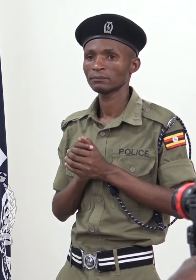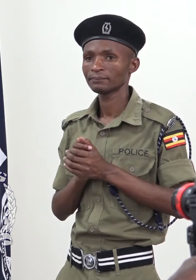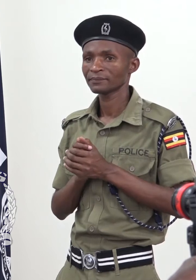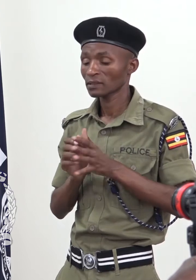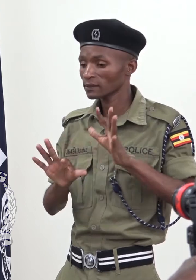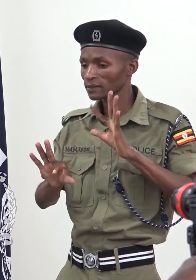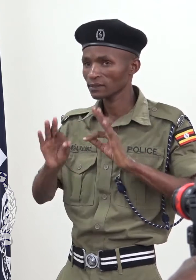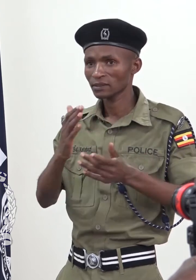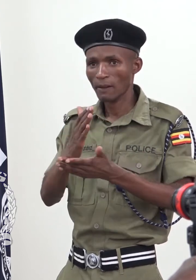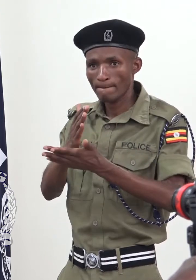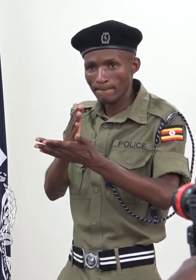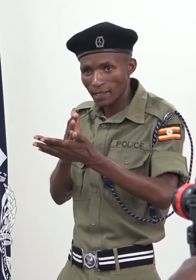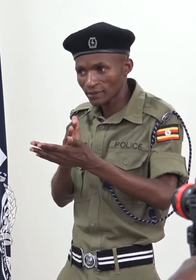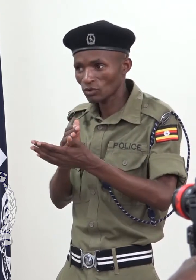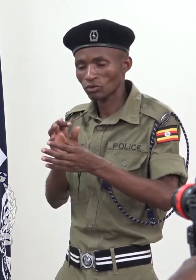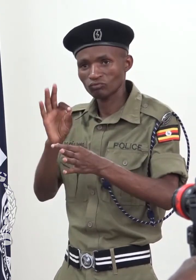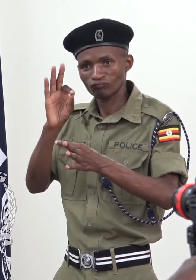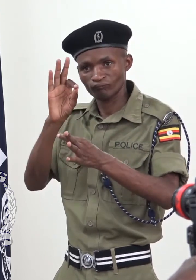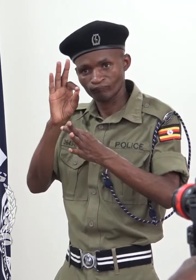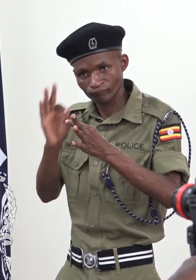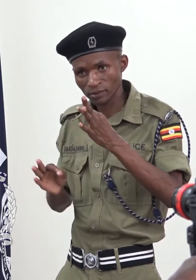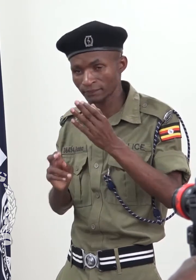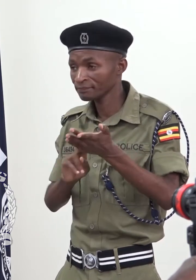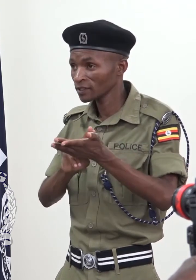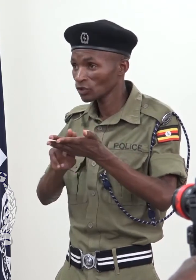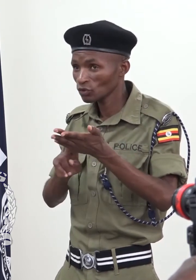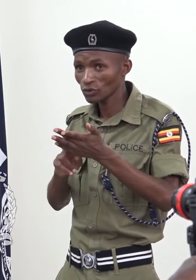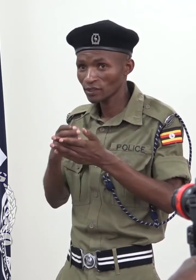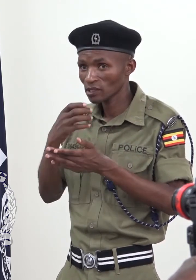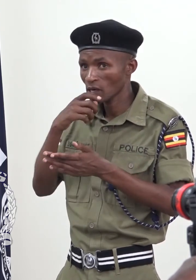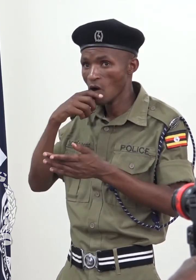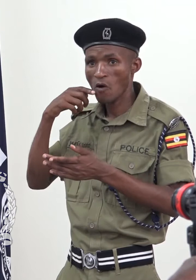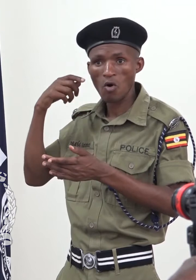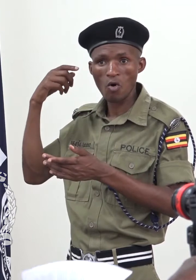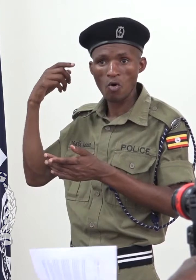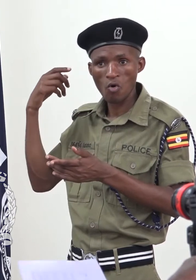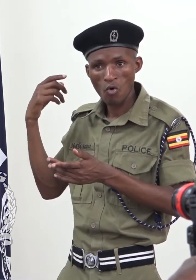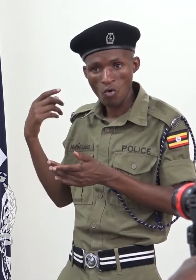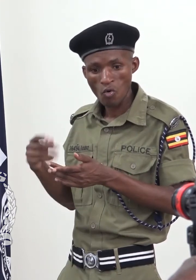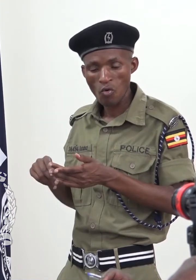selected parts of his body were burnt using hot